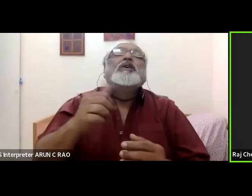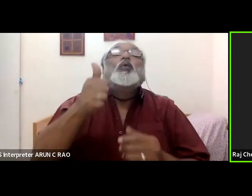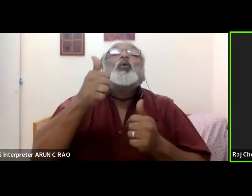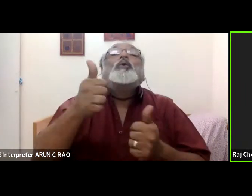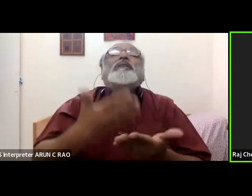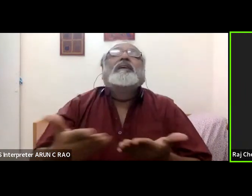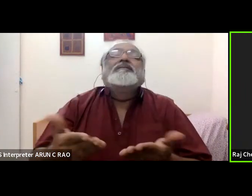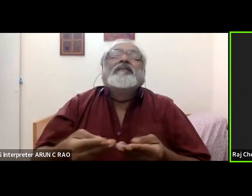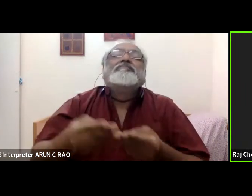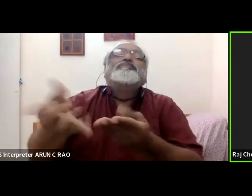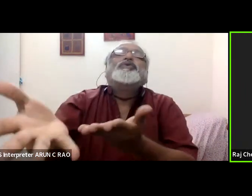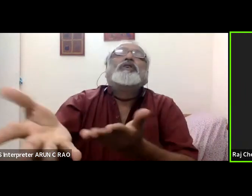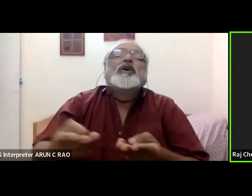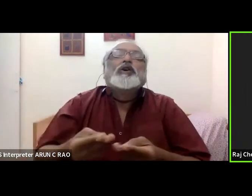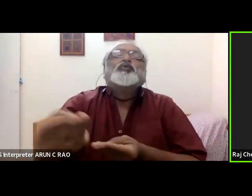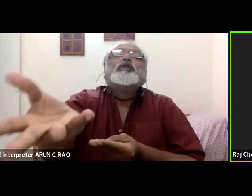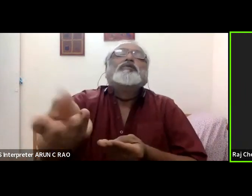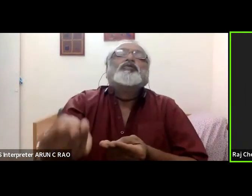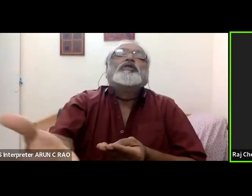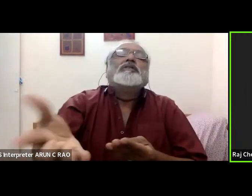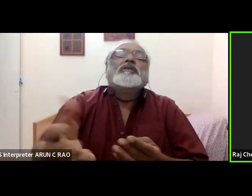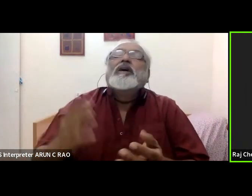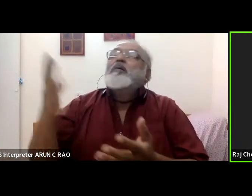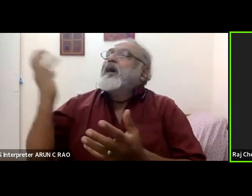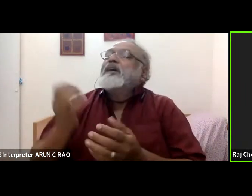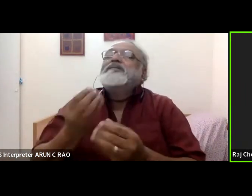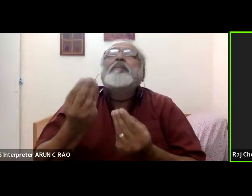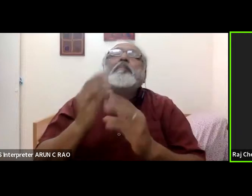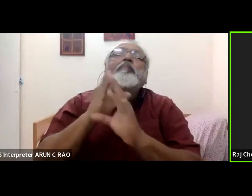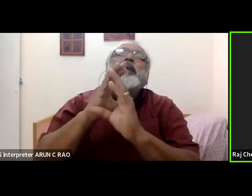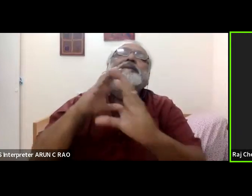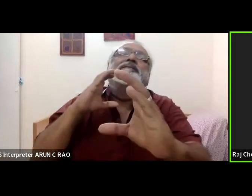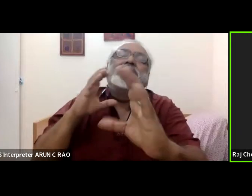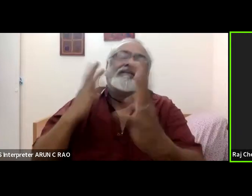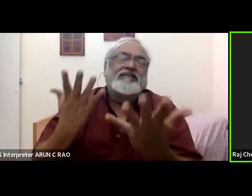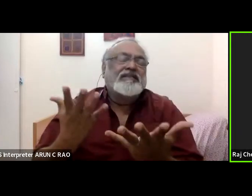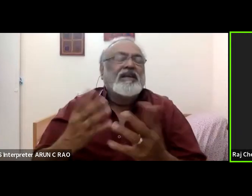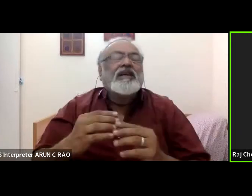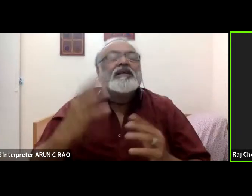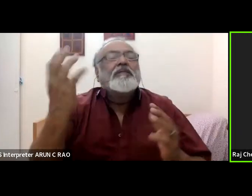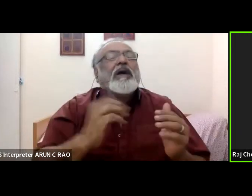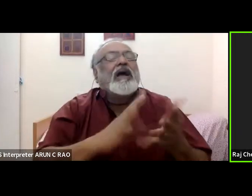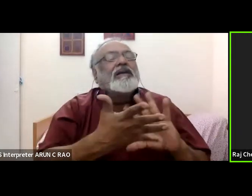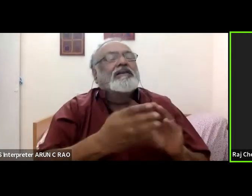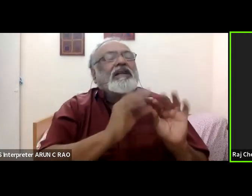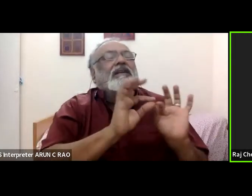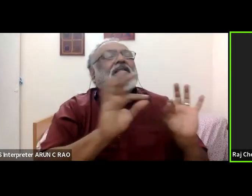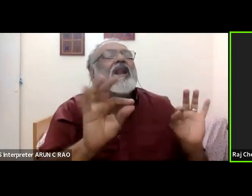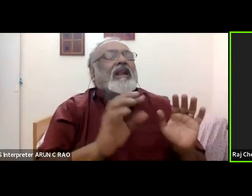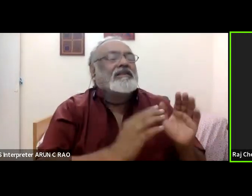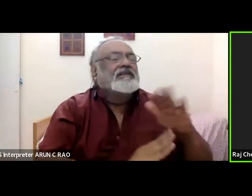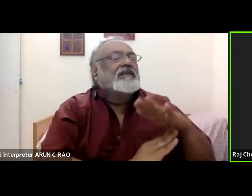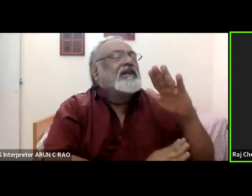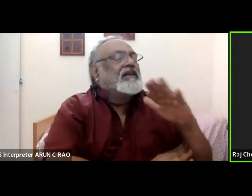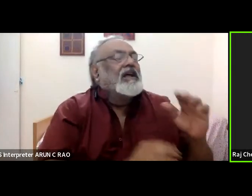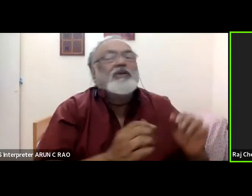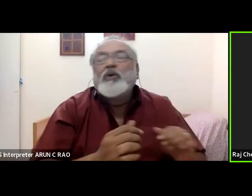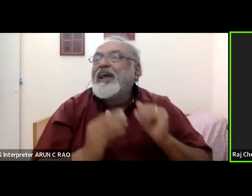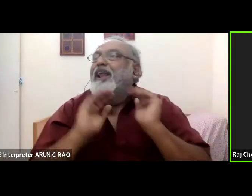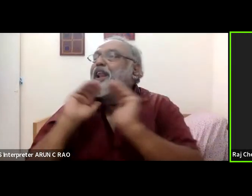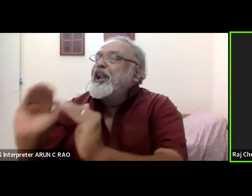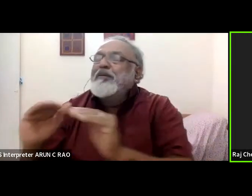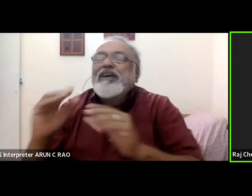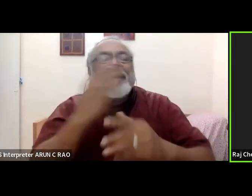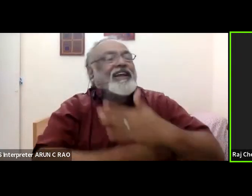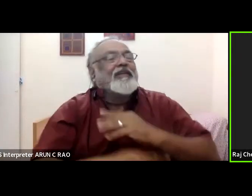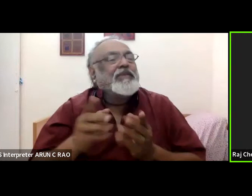disabled community. Let's buy a few buses that is inclusive, or let's little bit of infrastructure here. Let's think